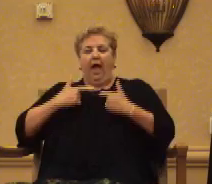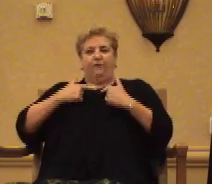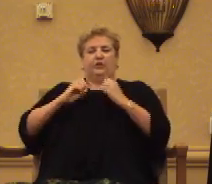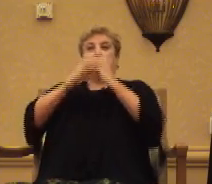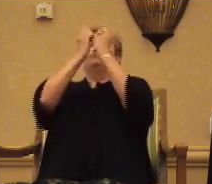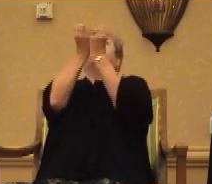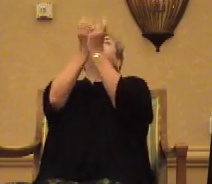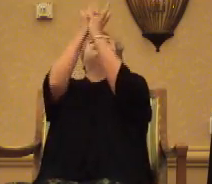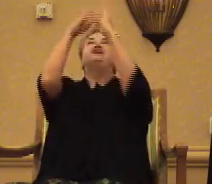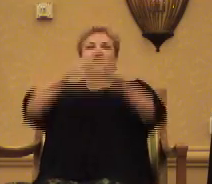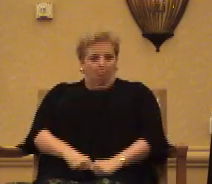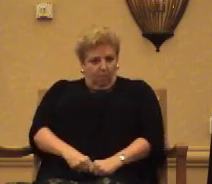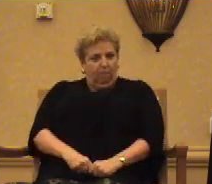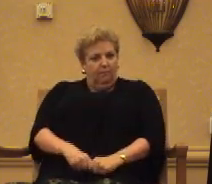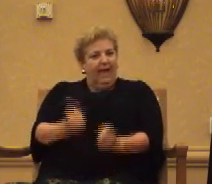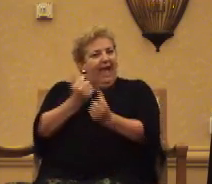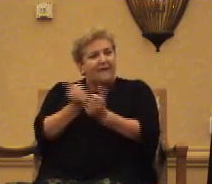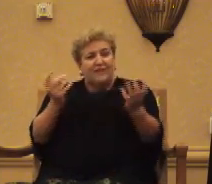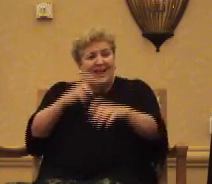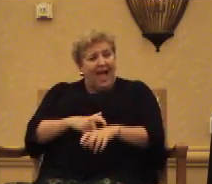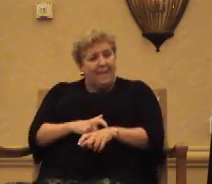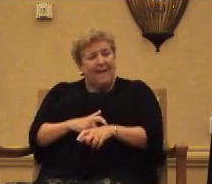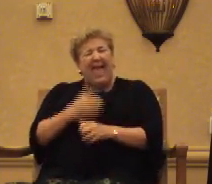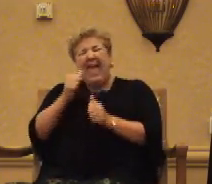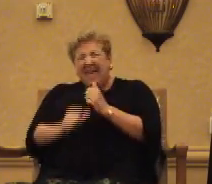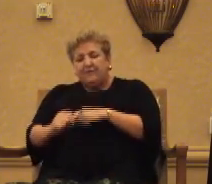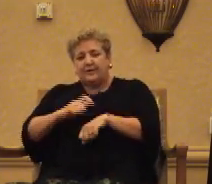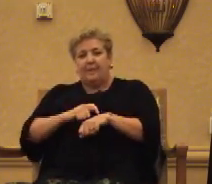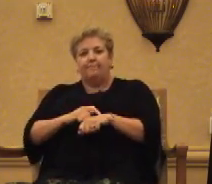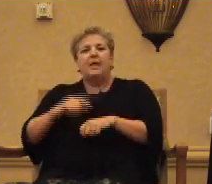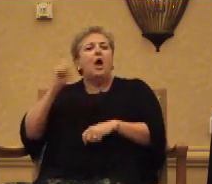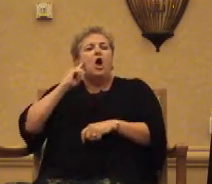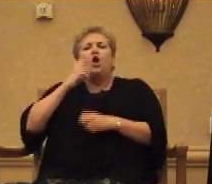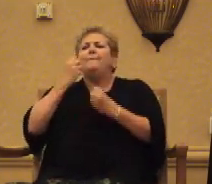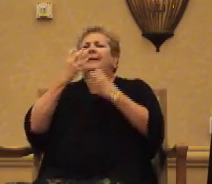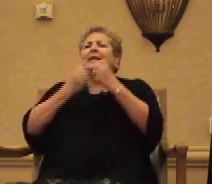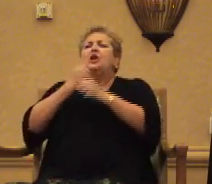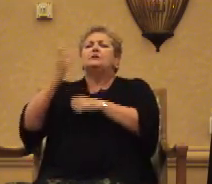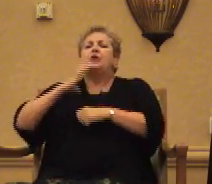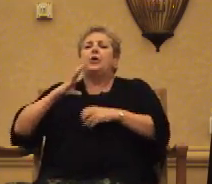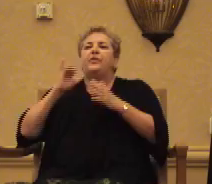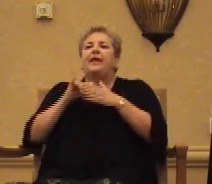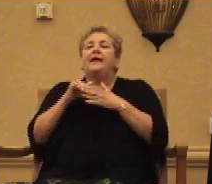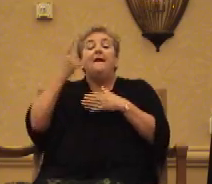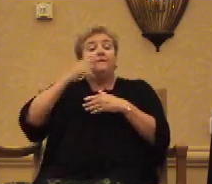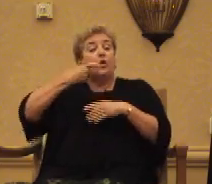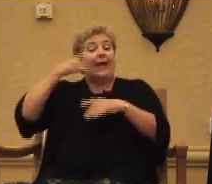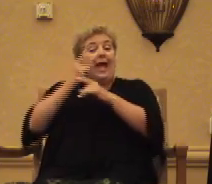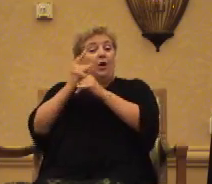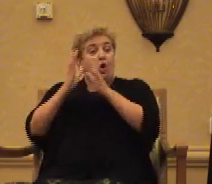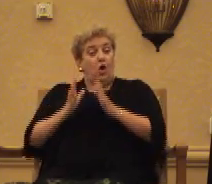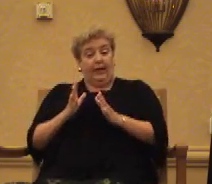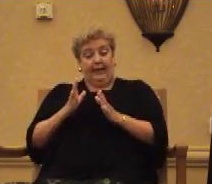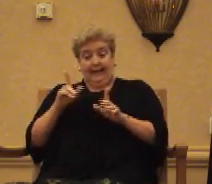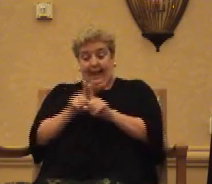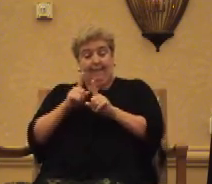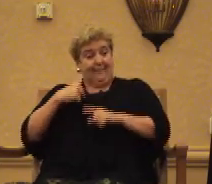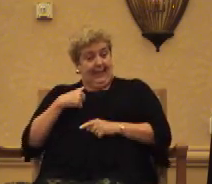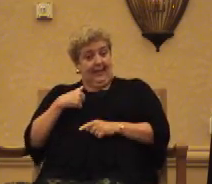single time. I've heard this years ago, it's really true. For an alcoholic of my type to pick up a drink, it's like